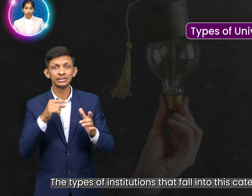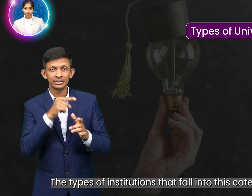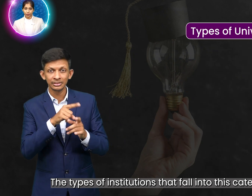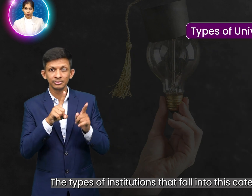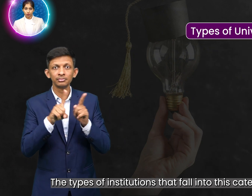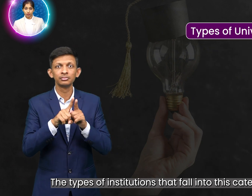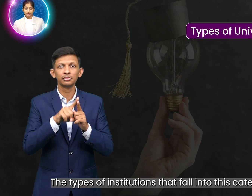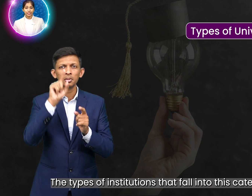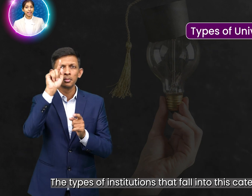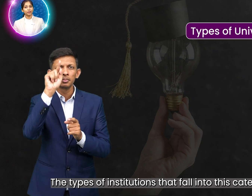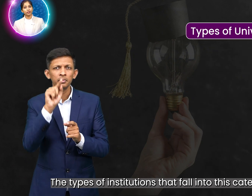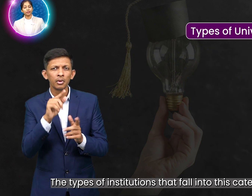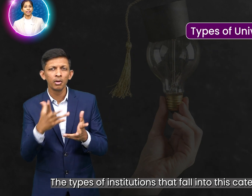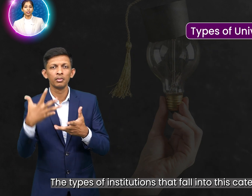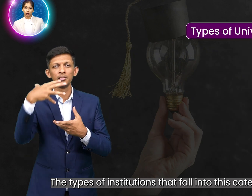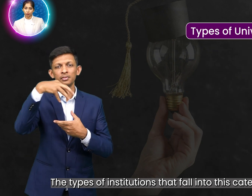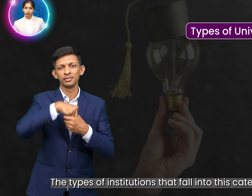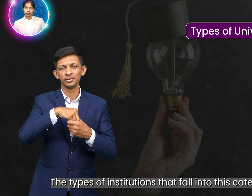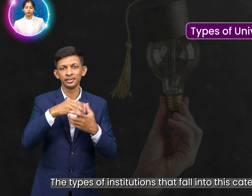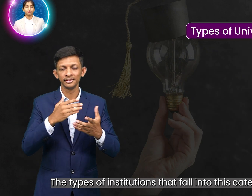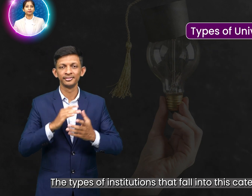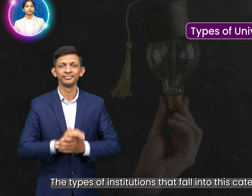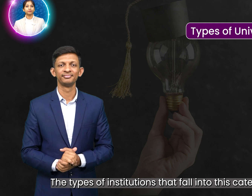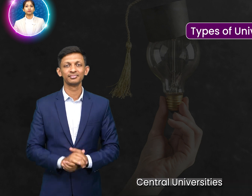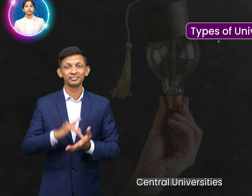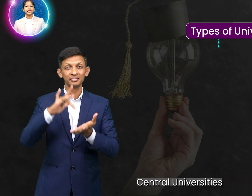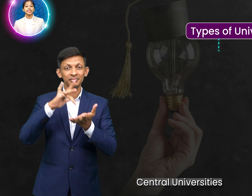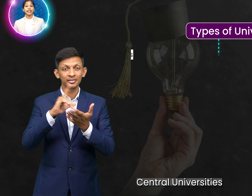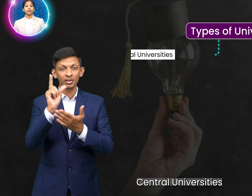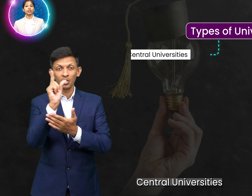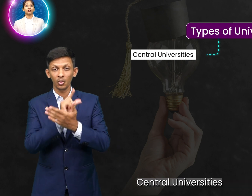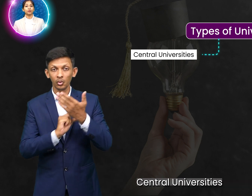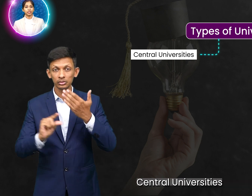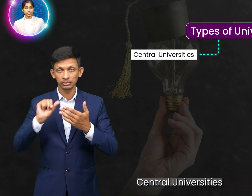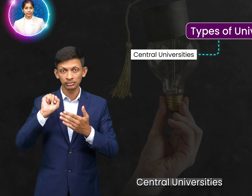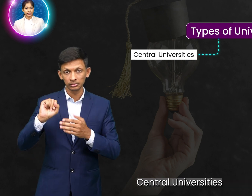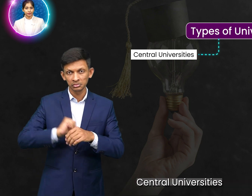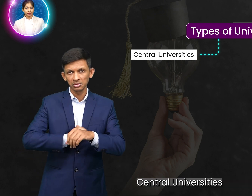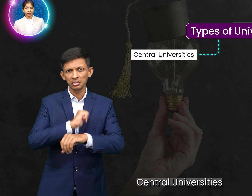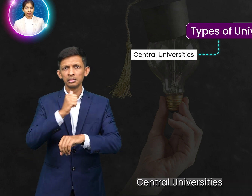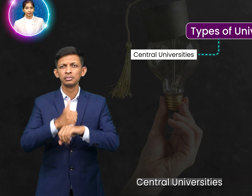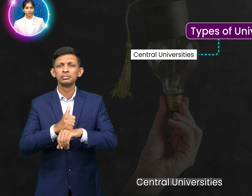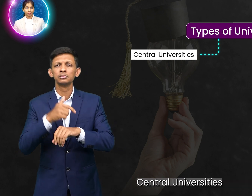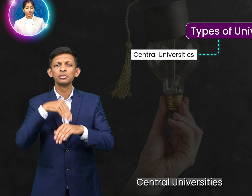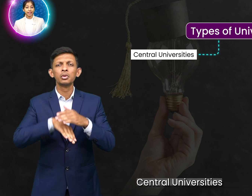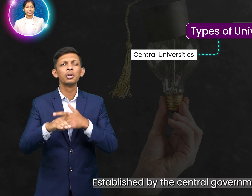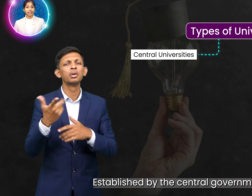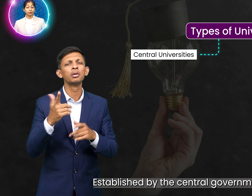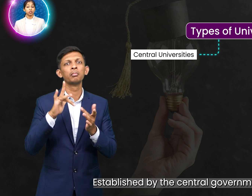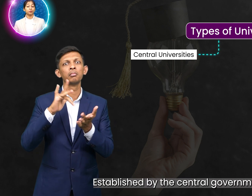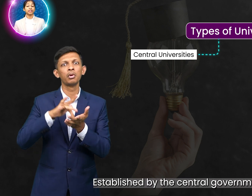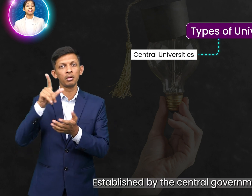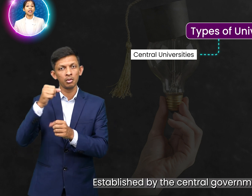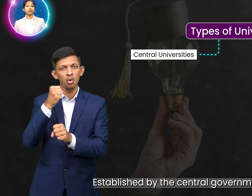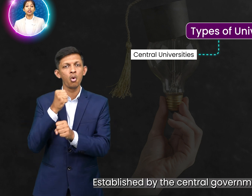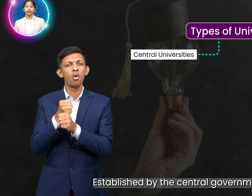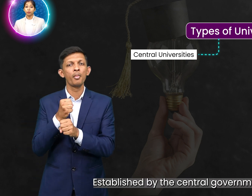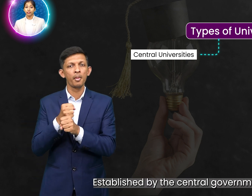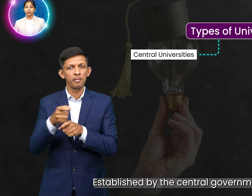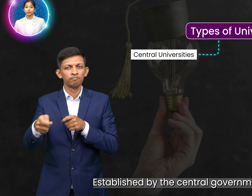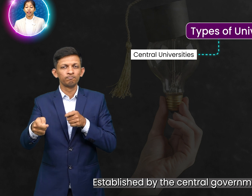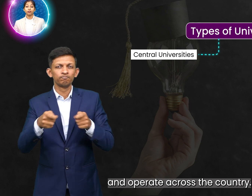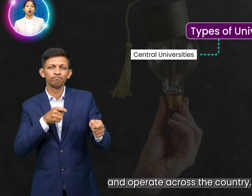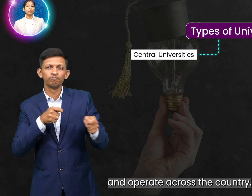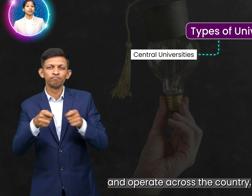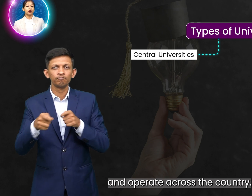that fall into this category include central universities, established by the central